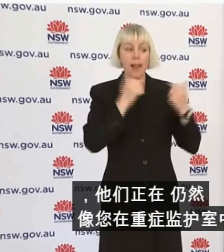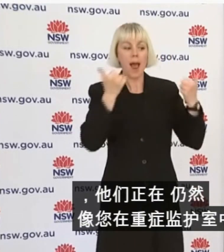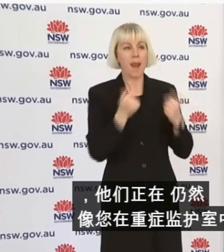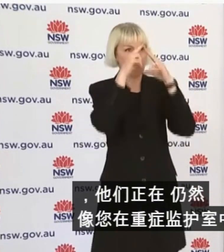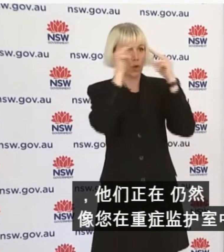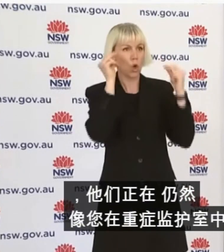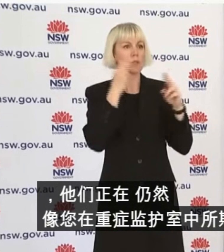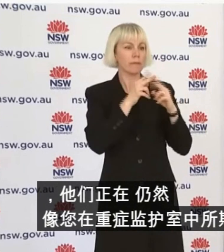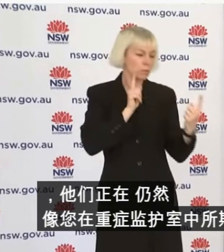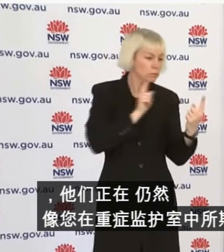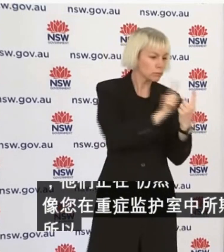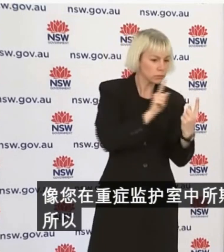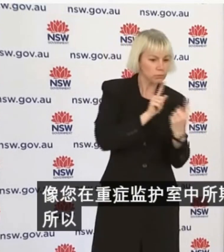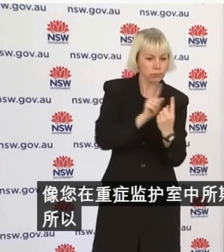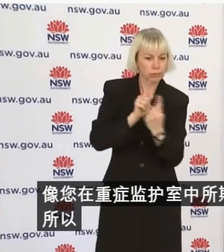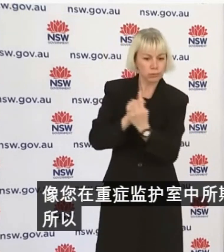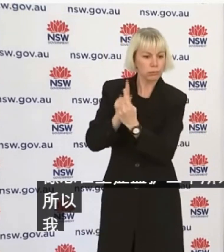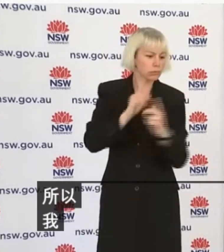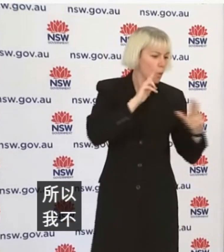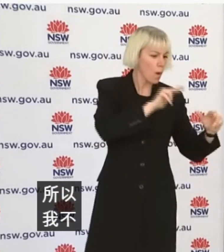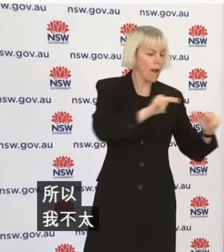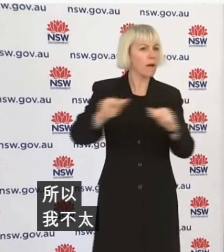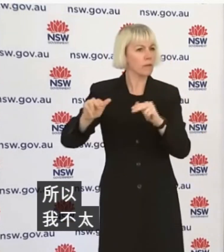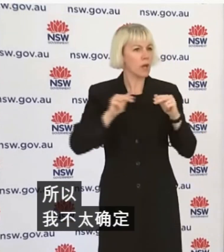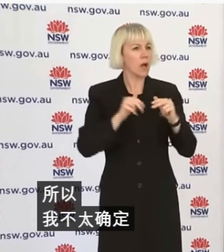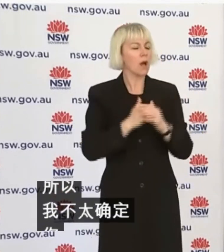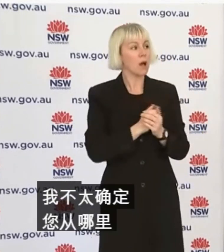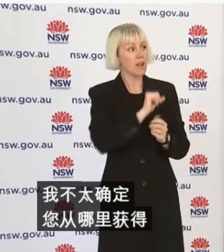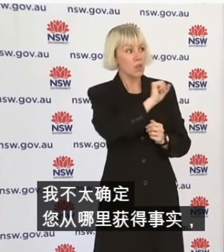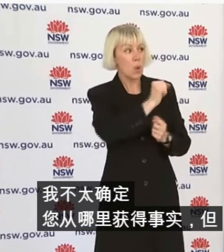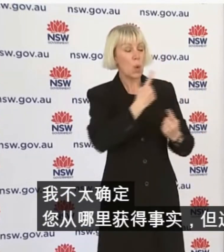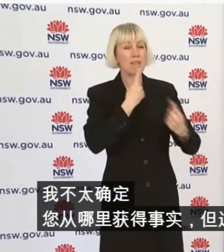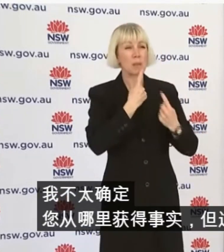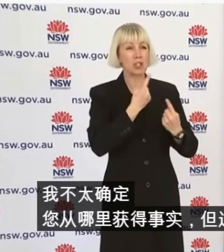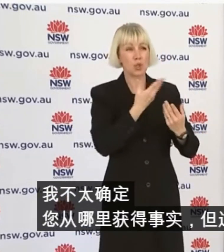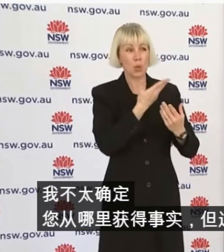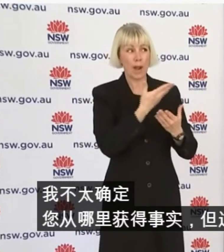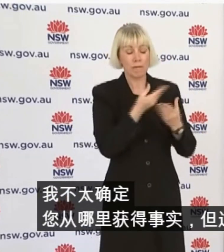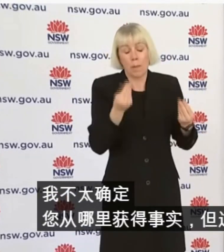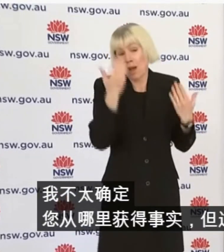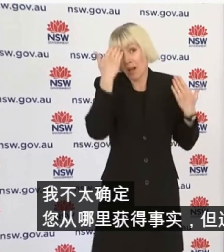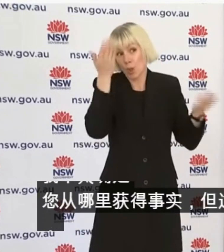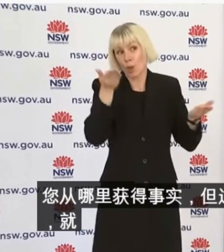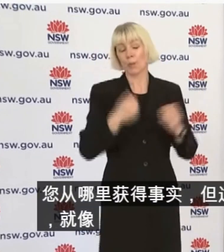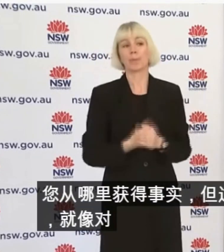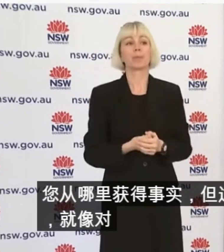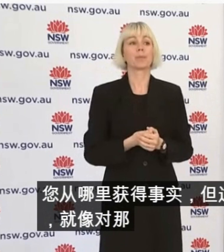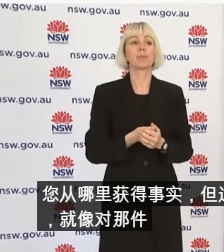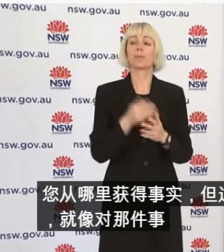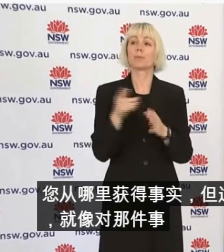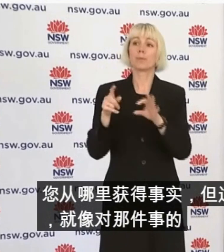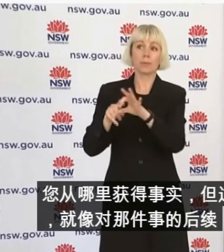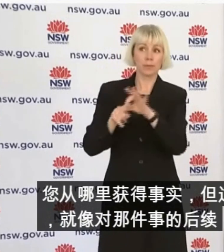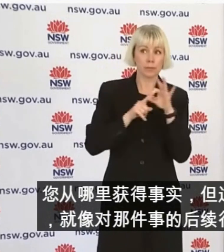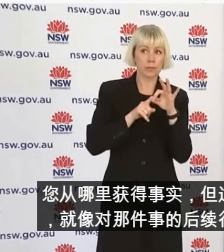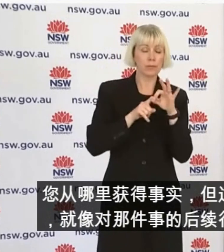nursing, as you'd expect, in an intensive care unit. So I'm not quite sure where you're getting your facts from, but that's the situation. Liz.